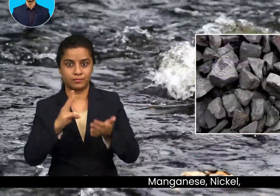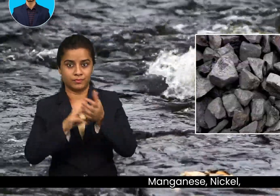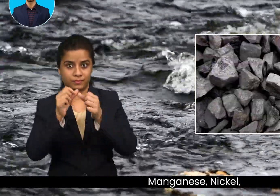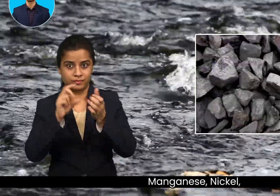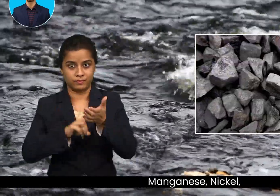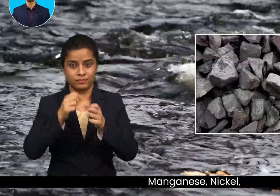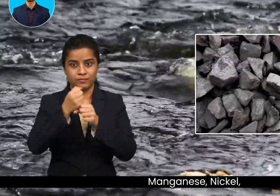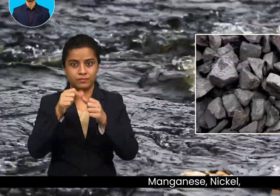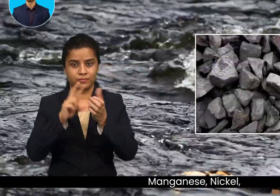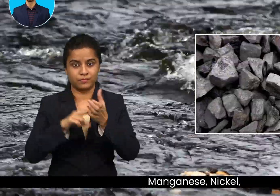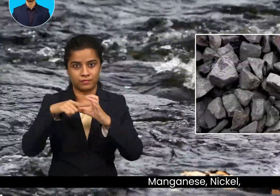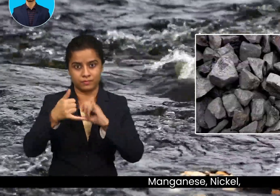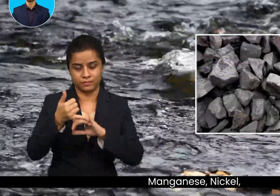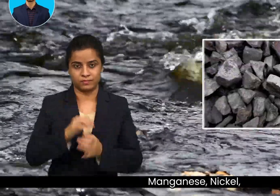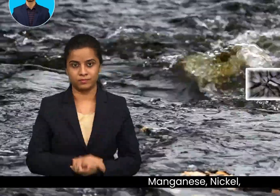manganese,